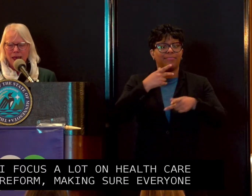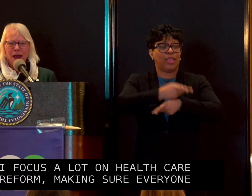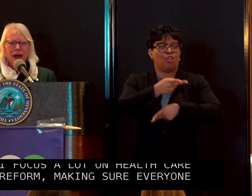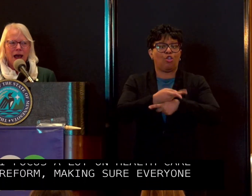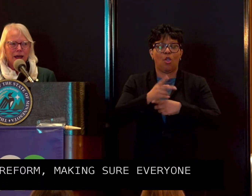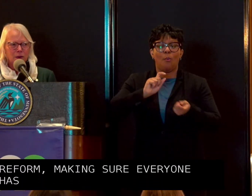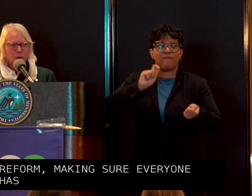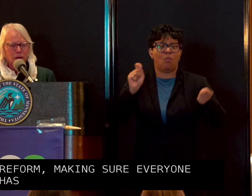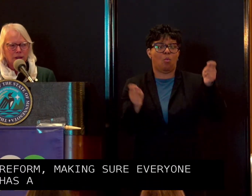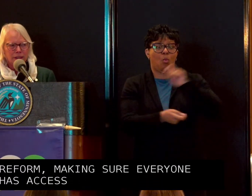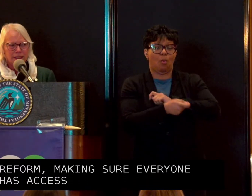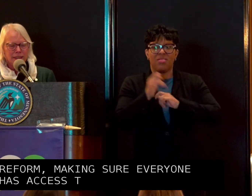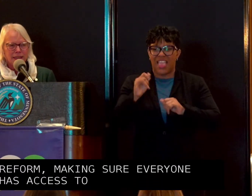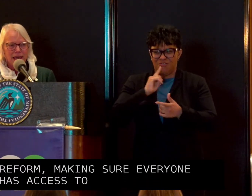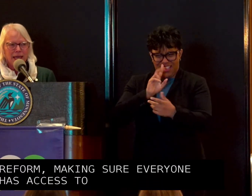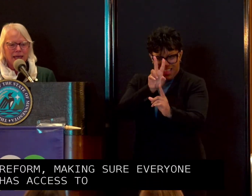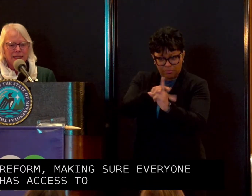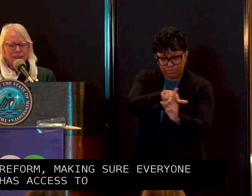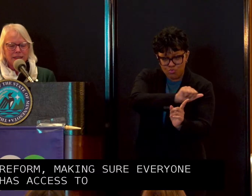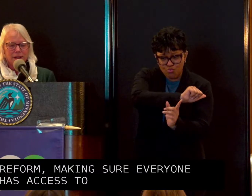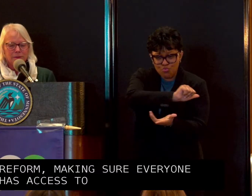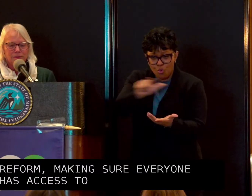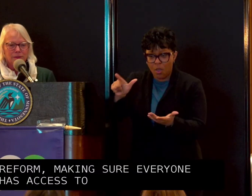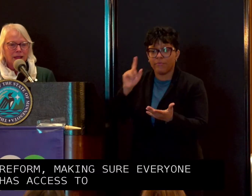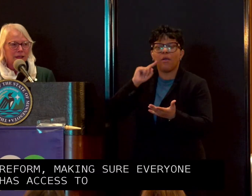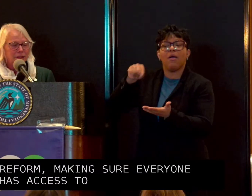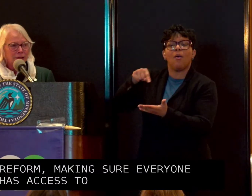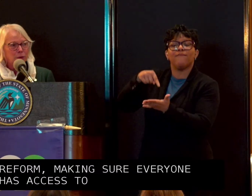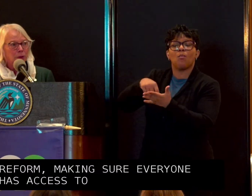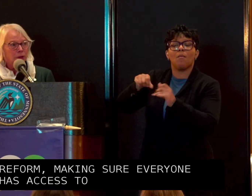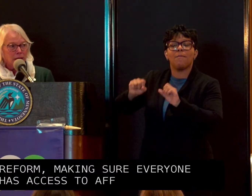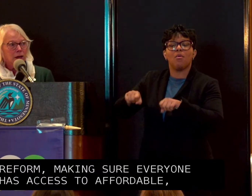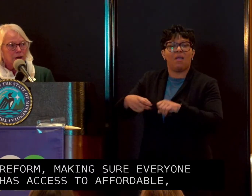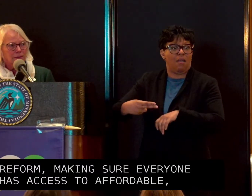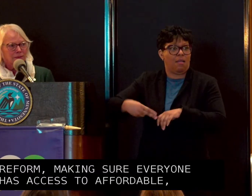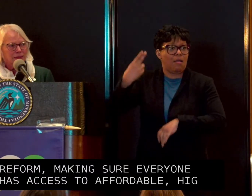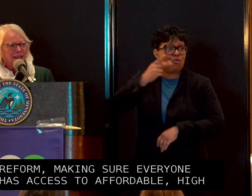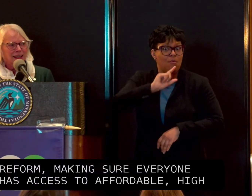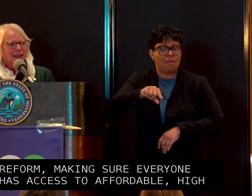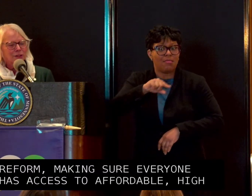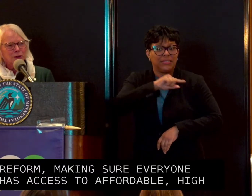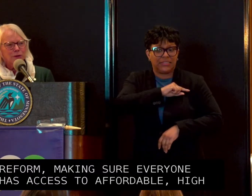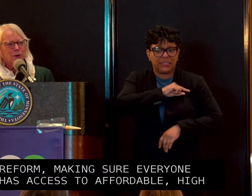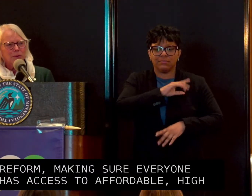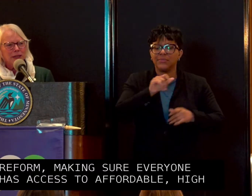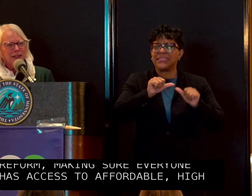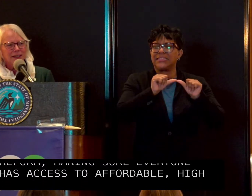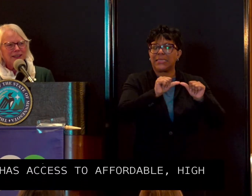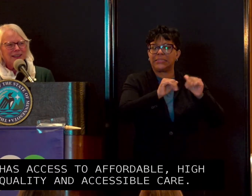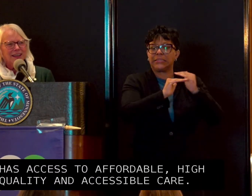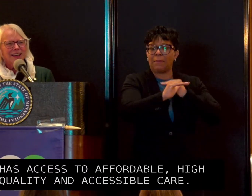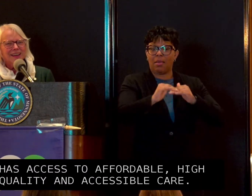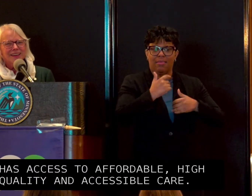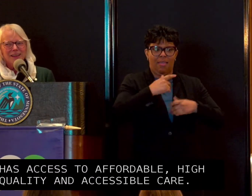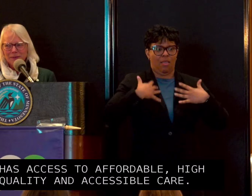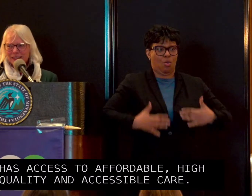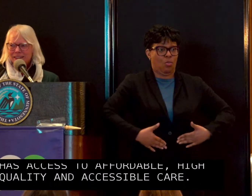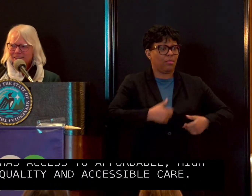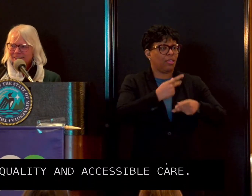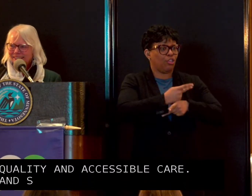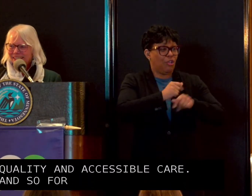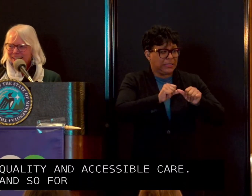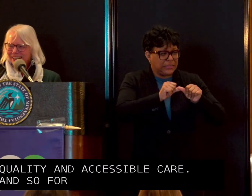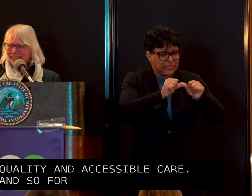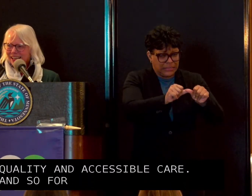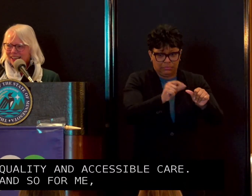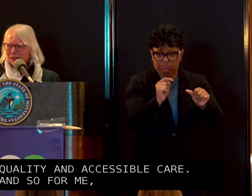affordable, high quality, and accessible care. And so for me, coming